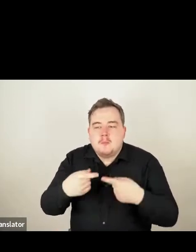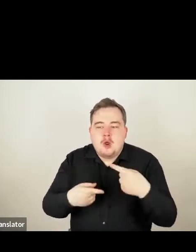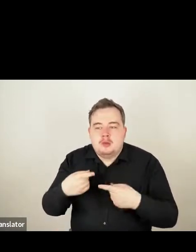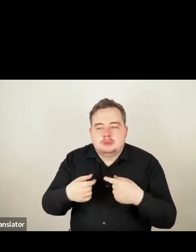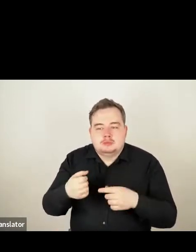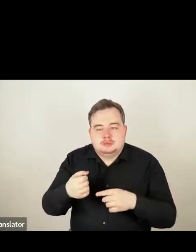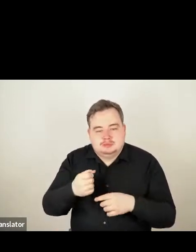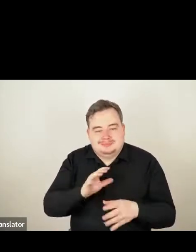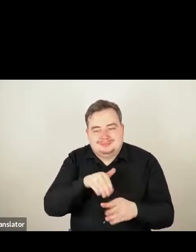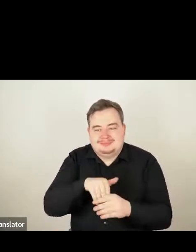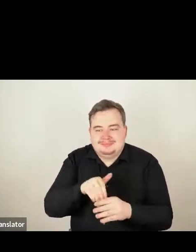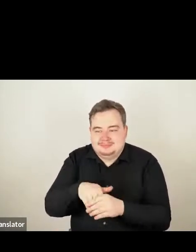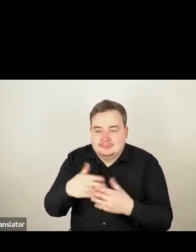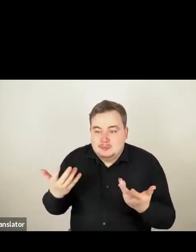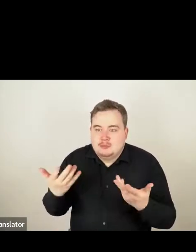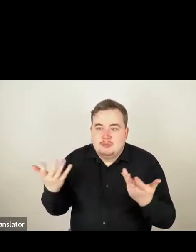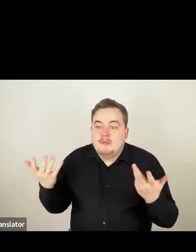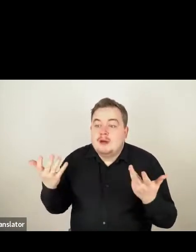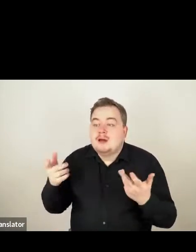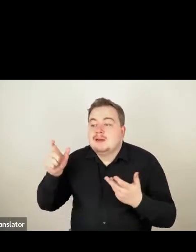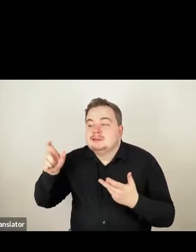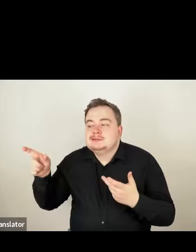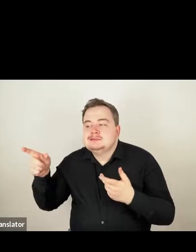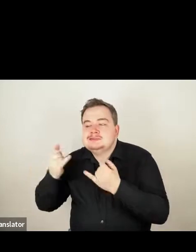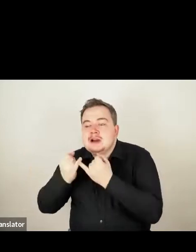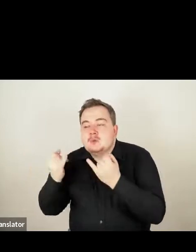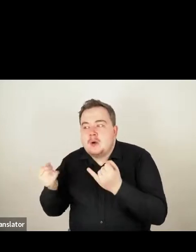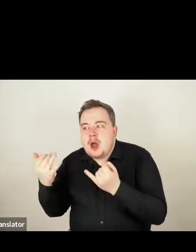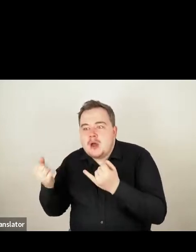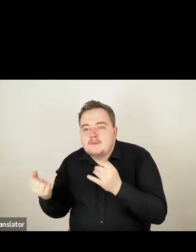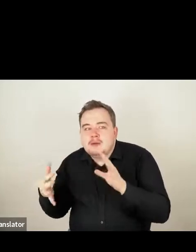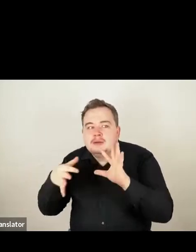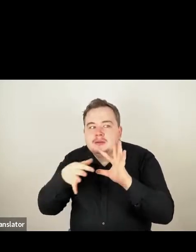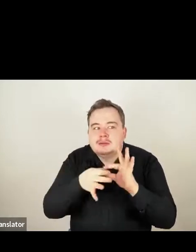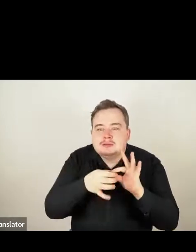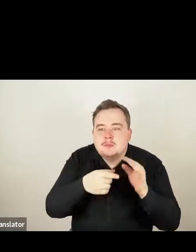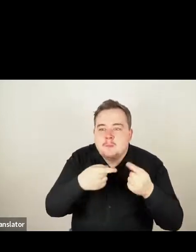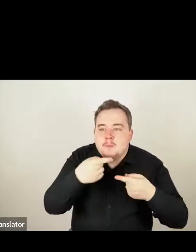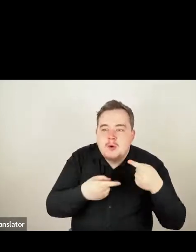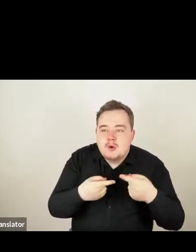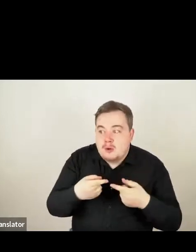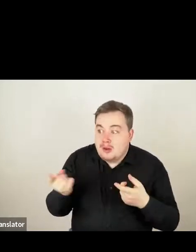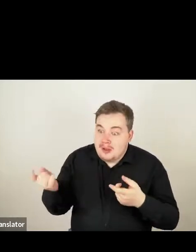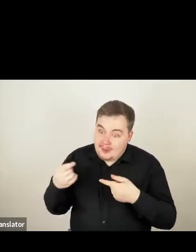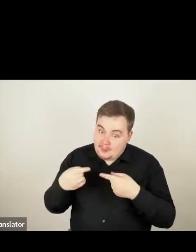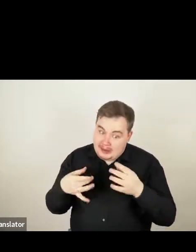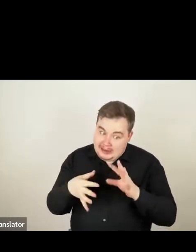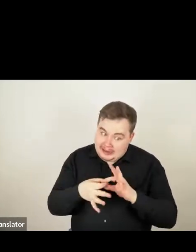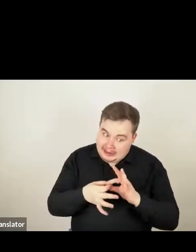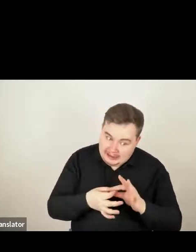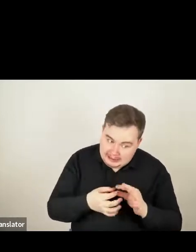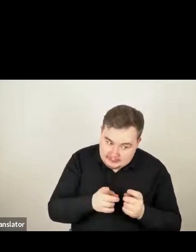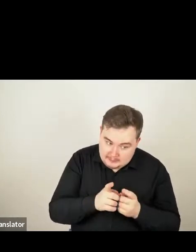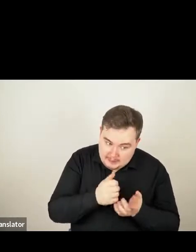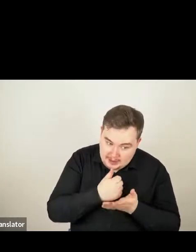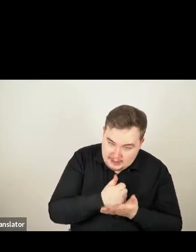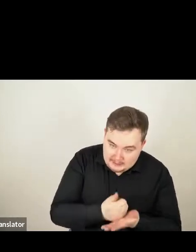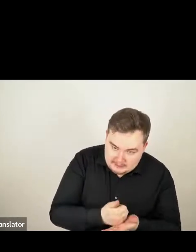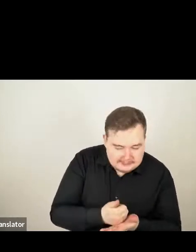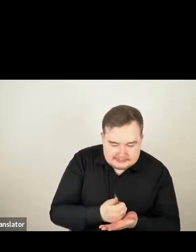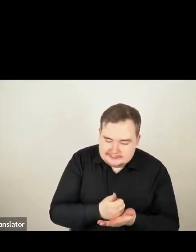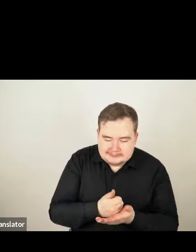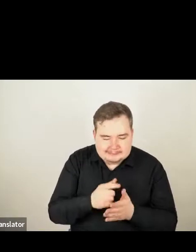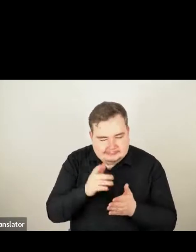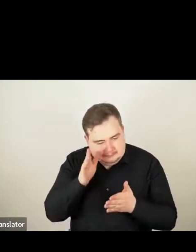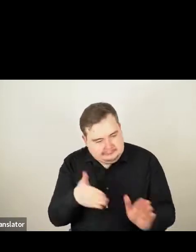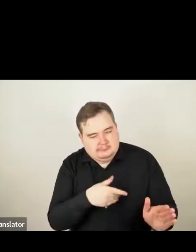institution. We often talk about organisations having their politics. And in English, we'd say